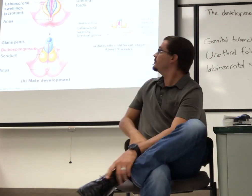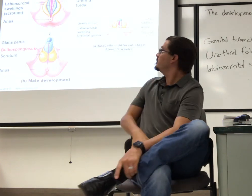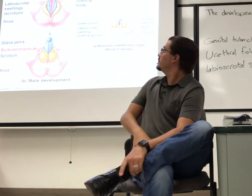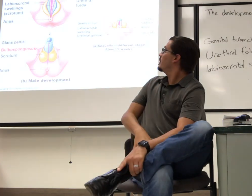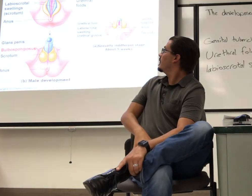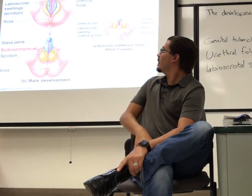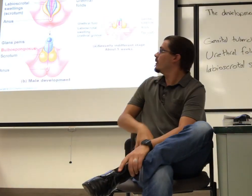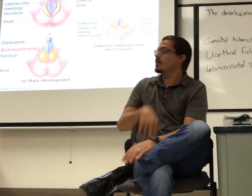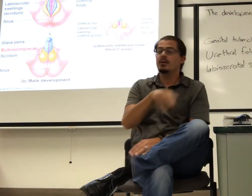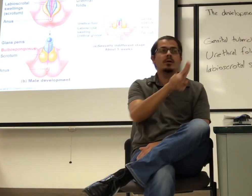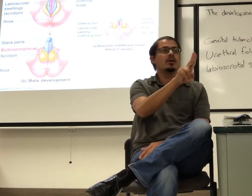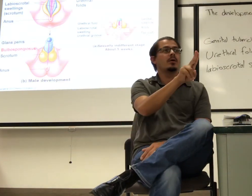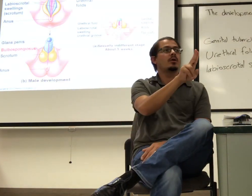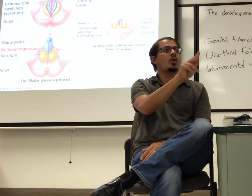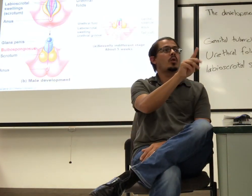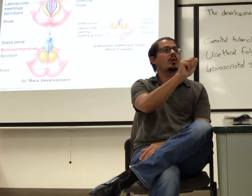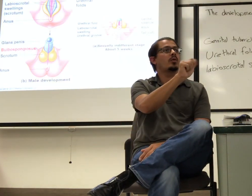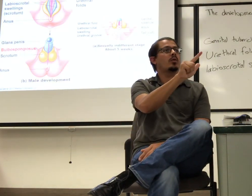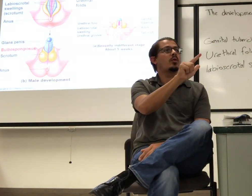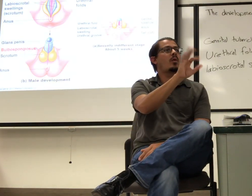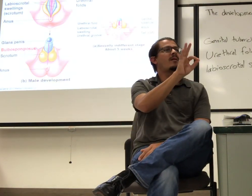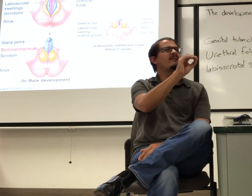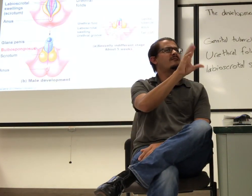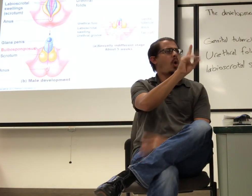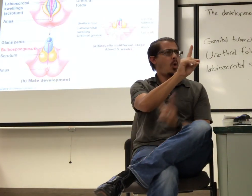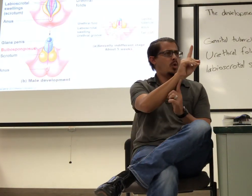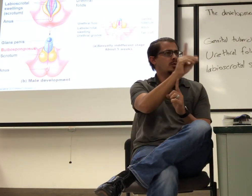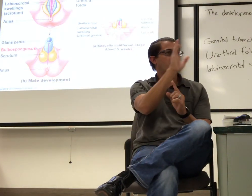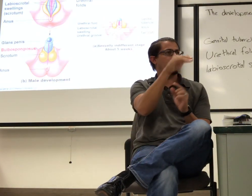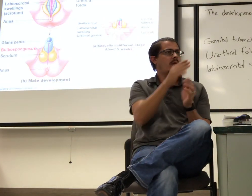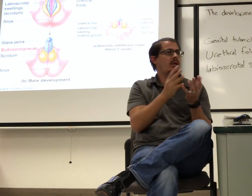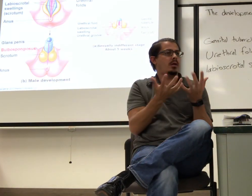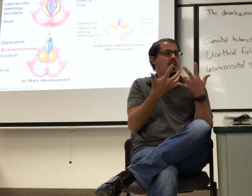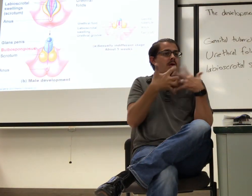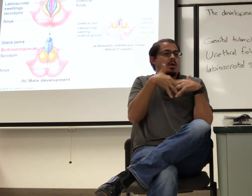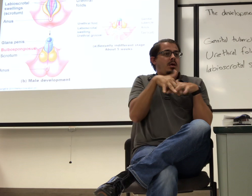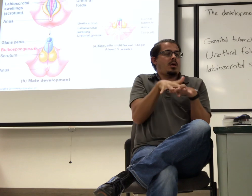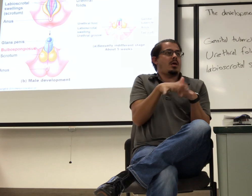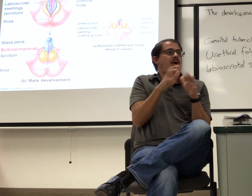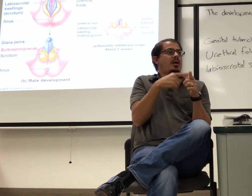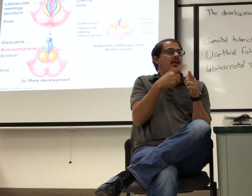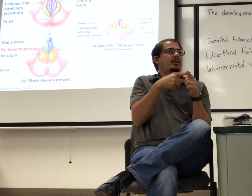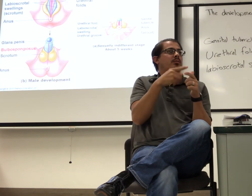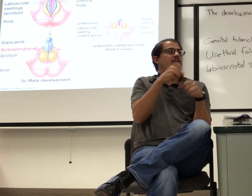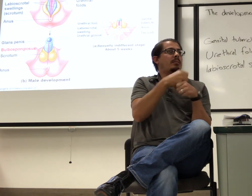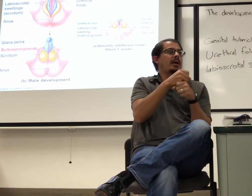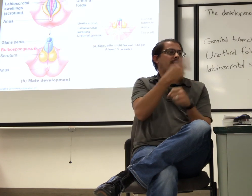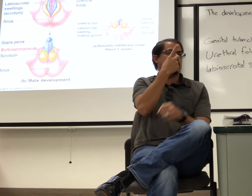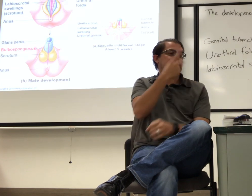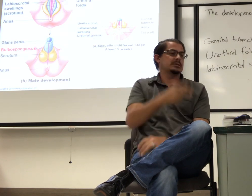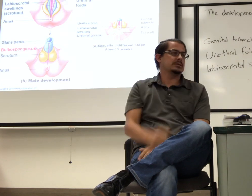The urethral folds, they'll fuse and they'll form the ventral aspect of the penis.